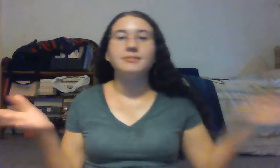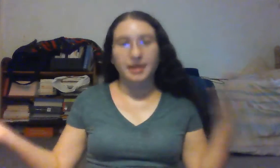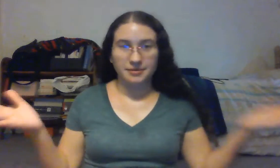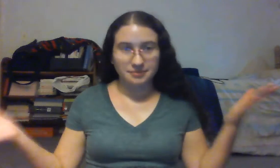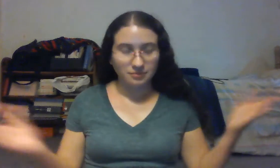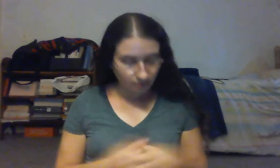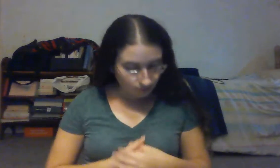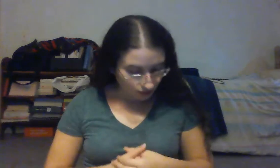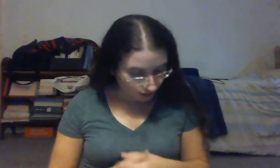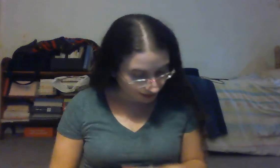matter. All right?